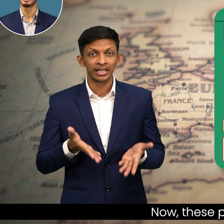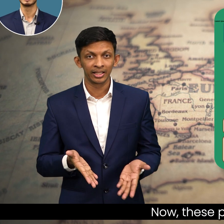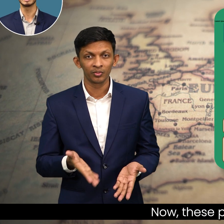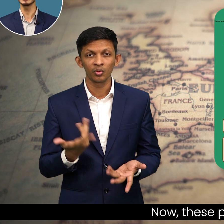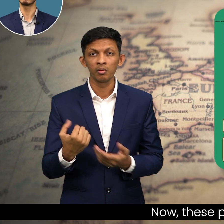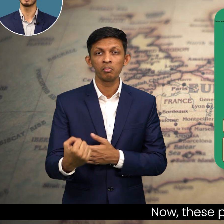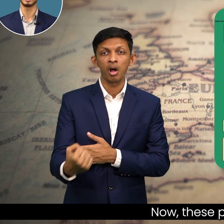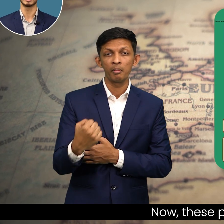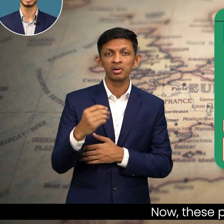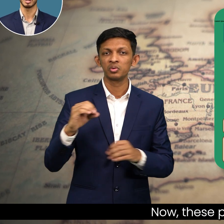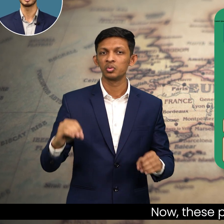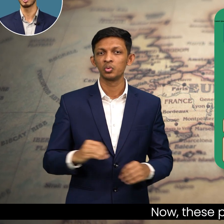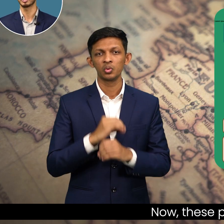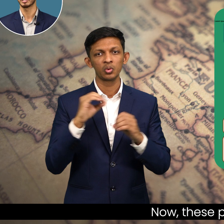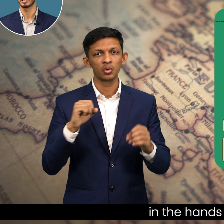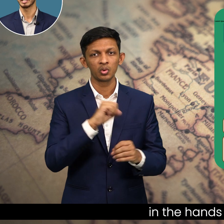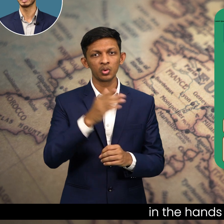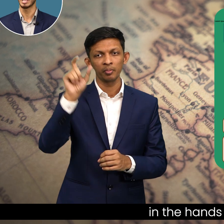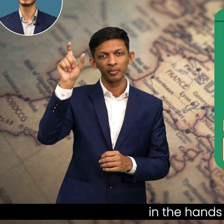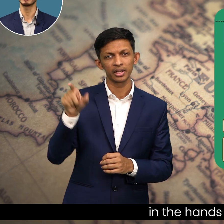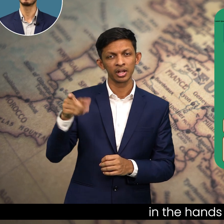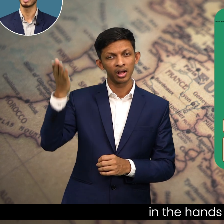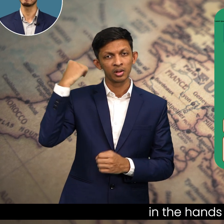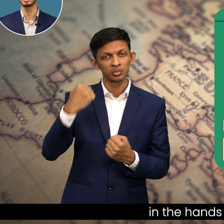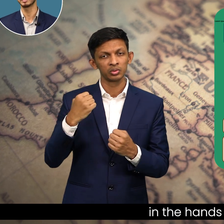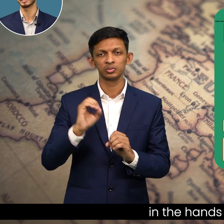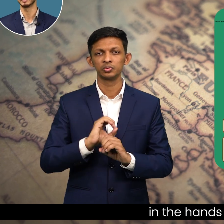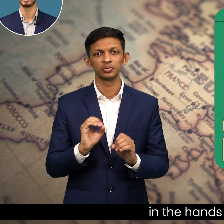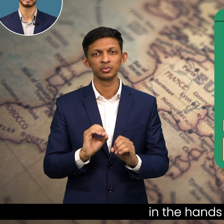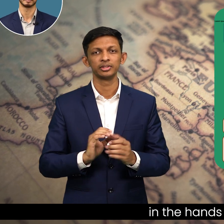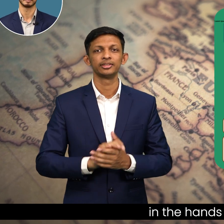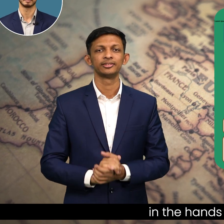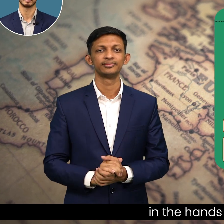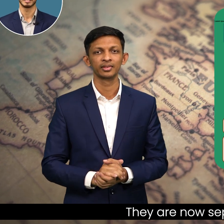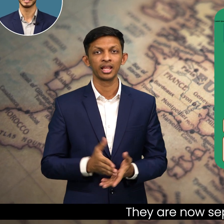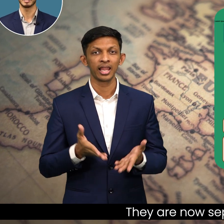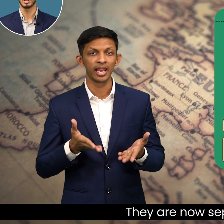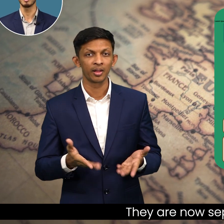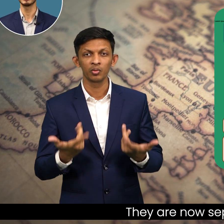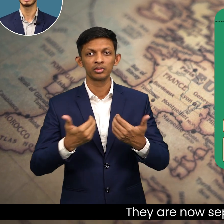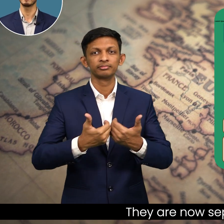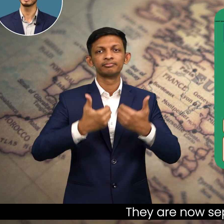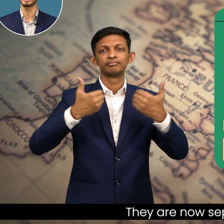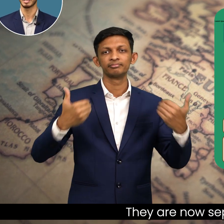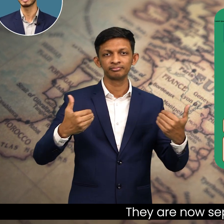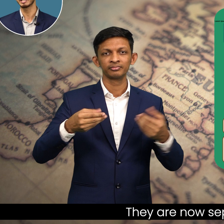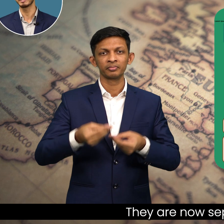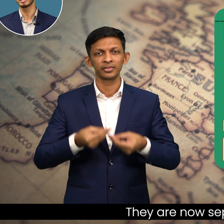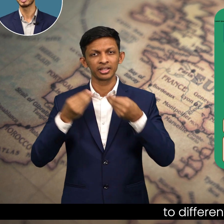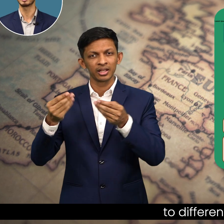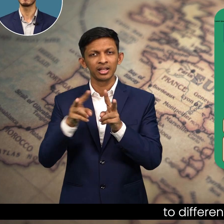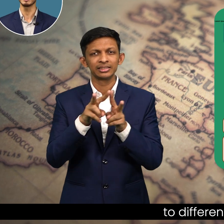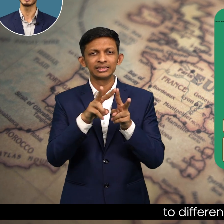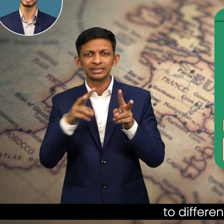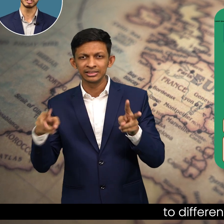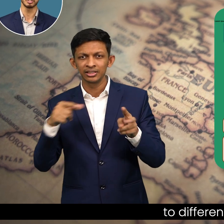Now, these powers are not in the hands of one person. They are now separated and given